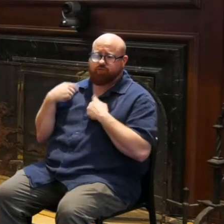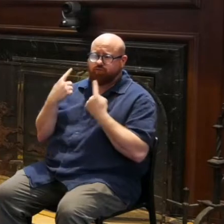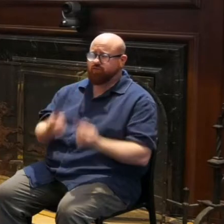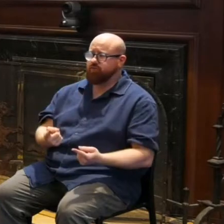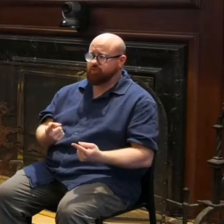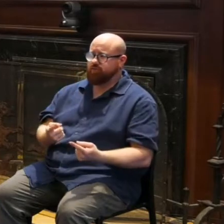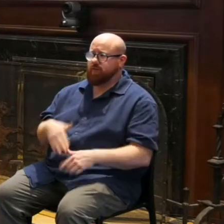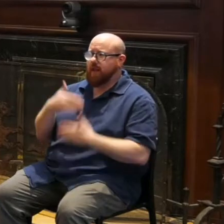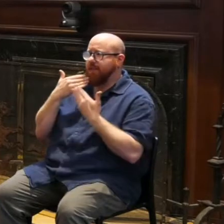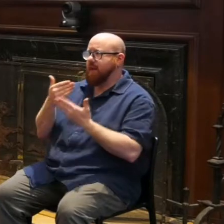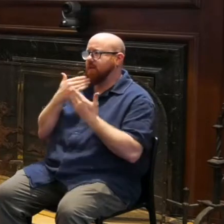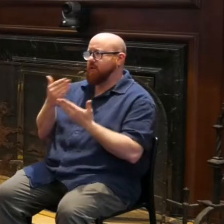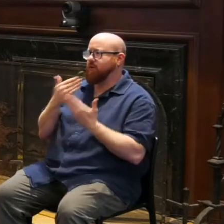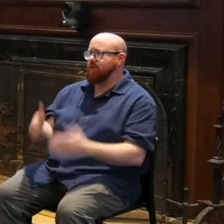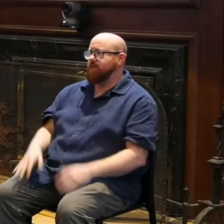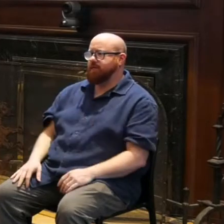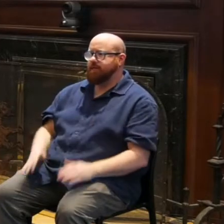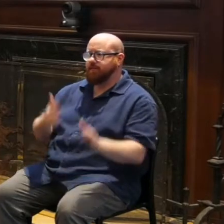Thank you.